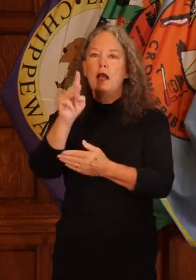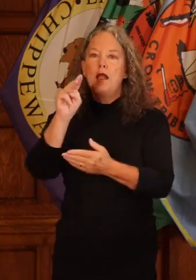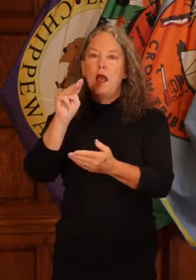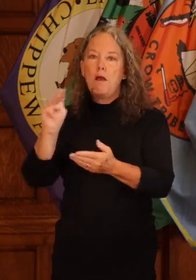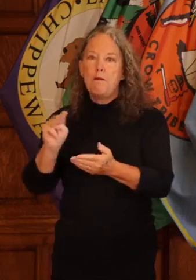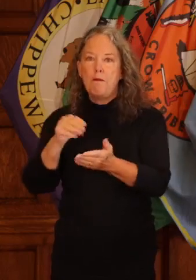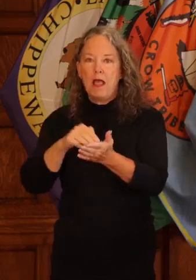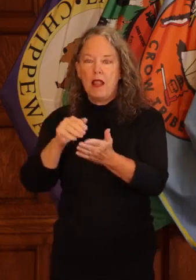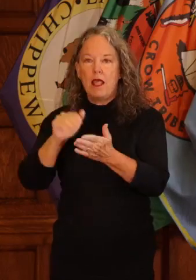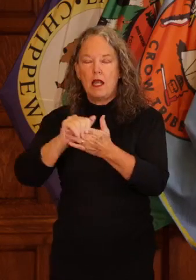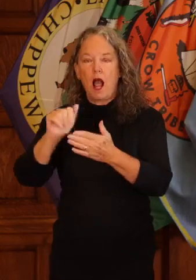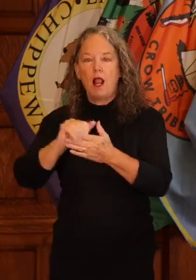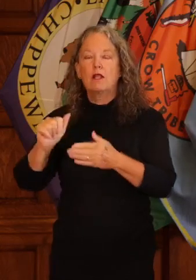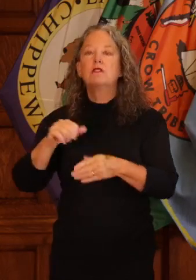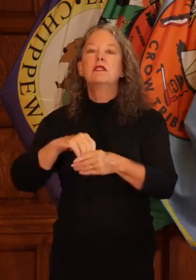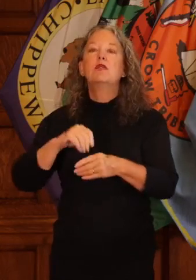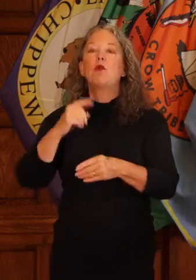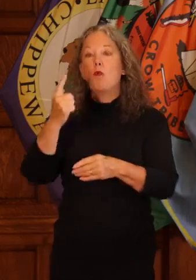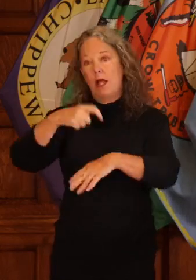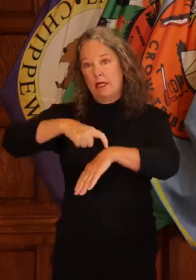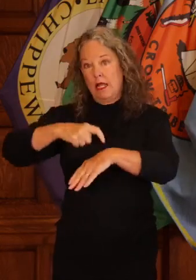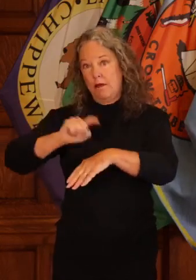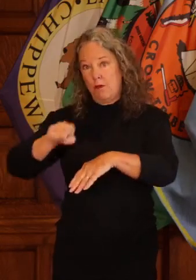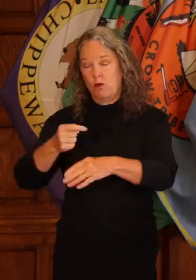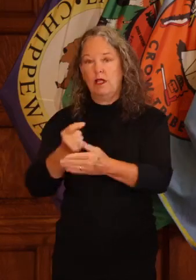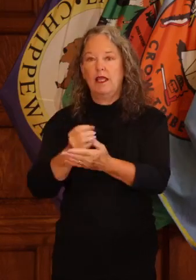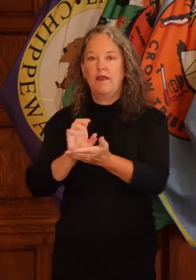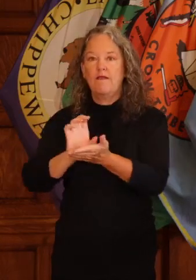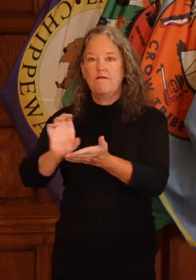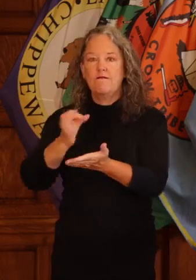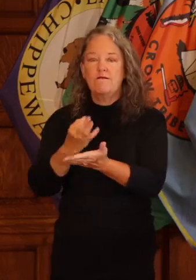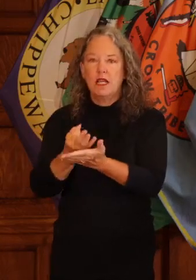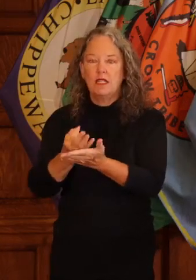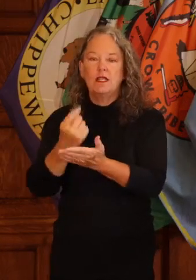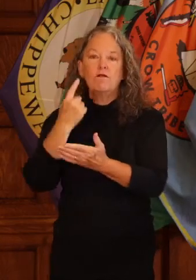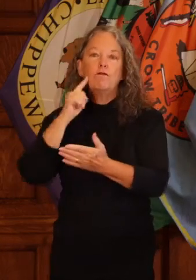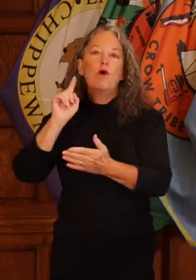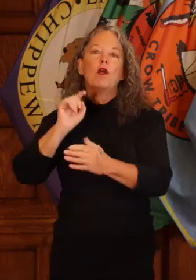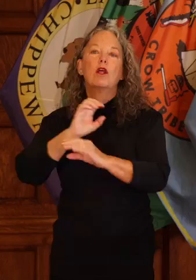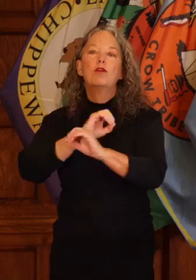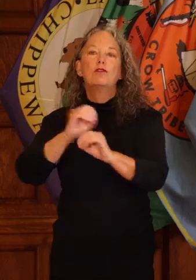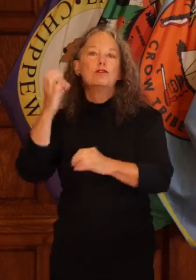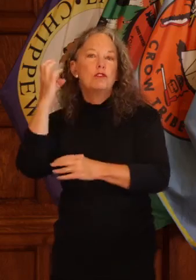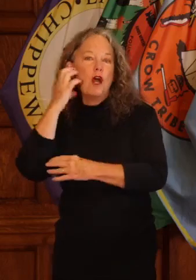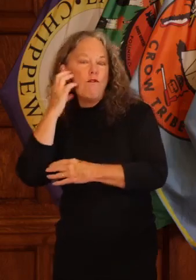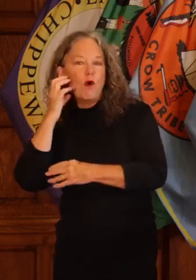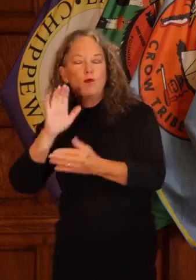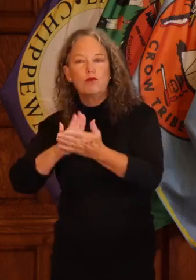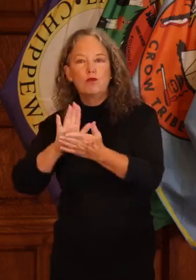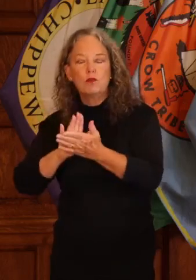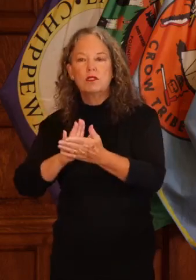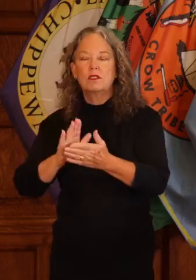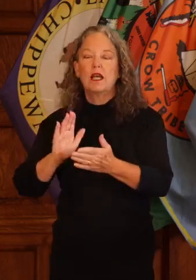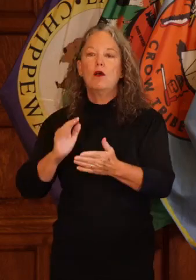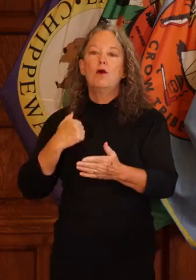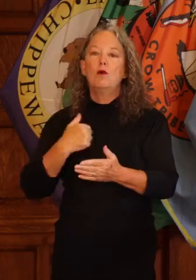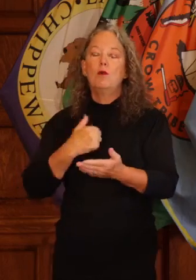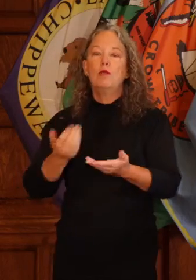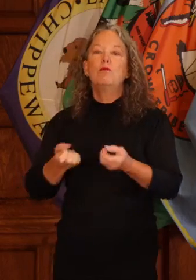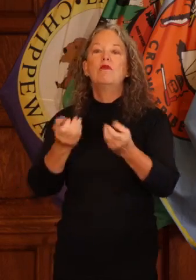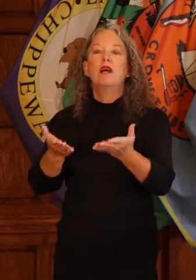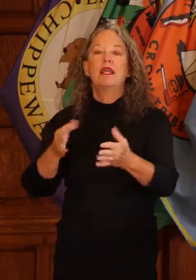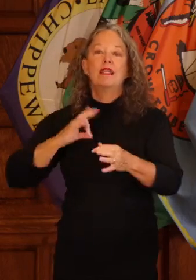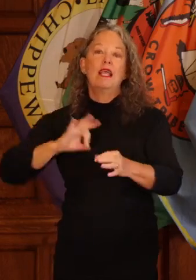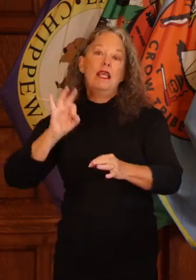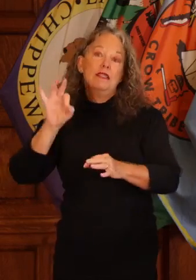in one-time only funding to create cell phone-free schools. Our budget provides incentives for school